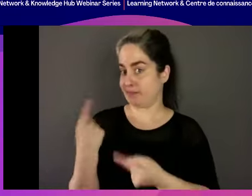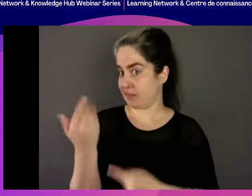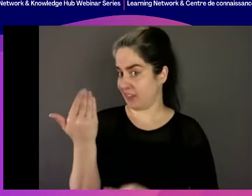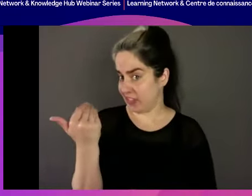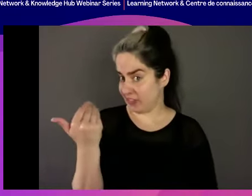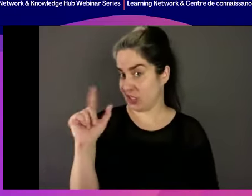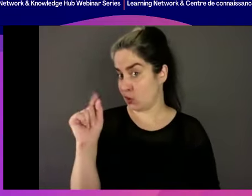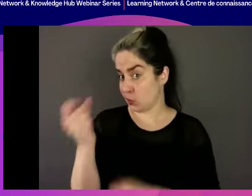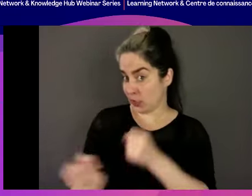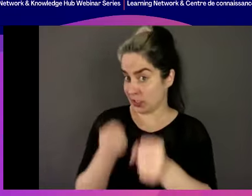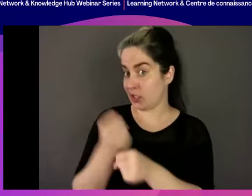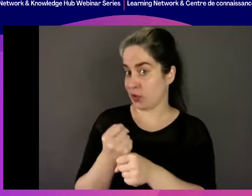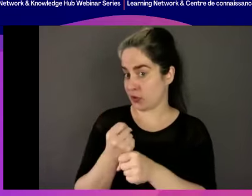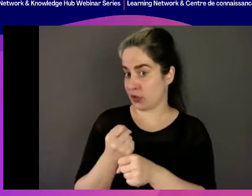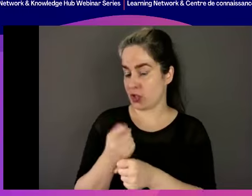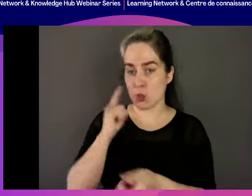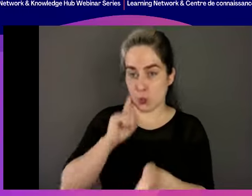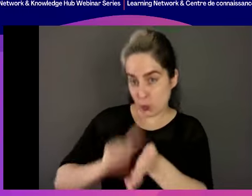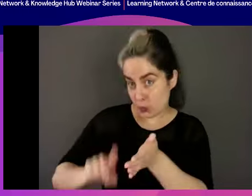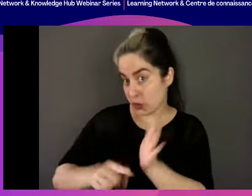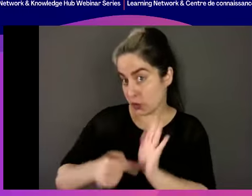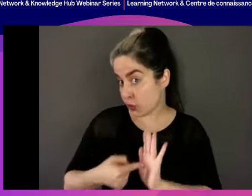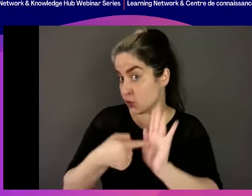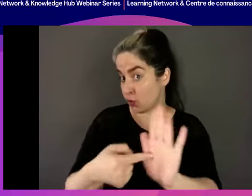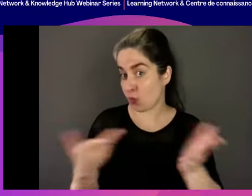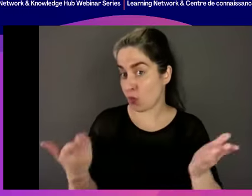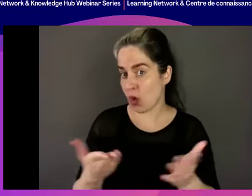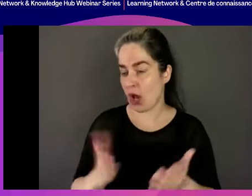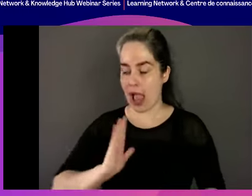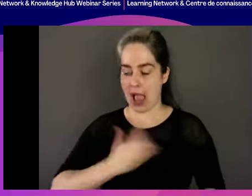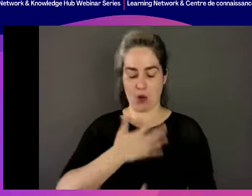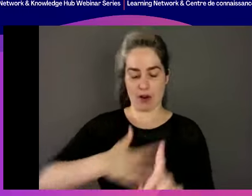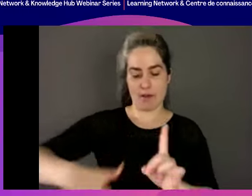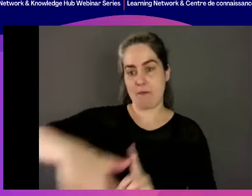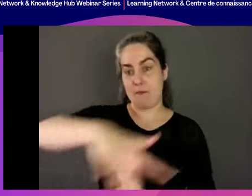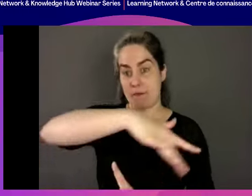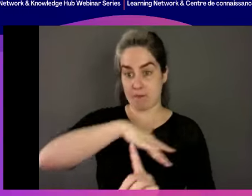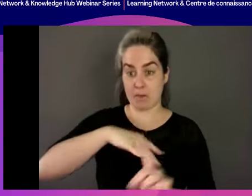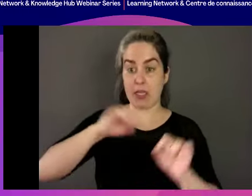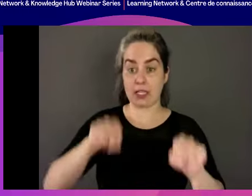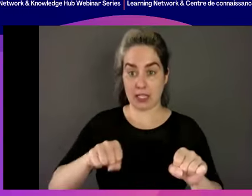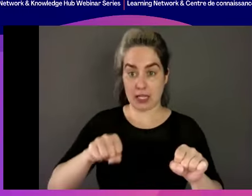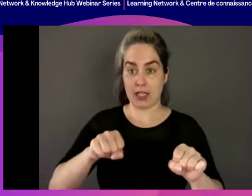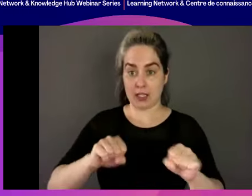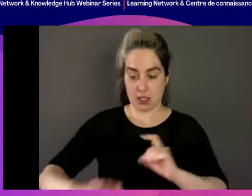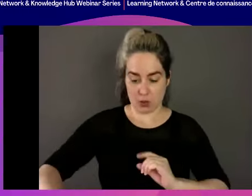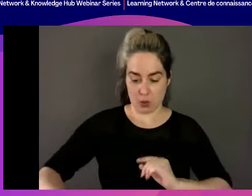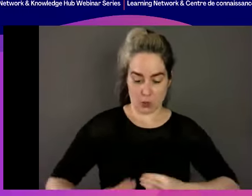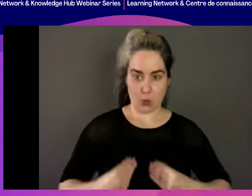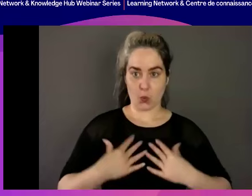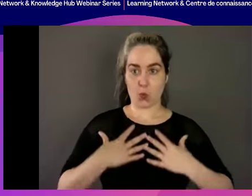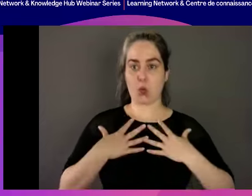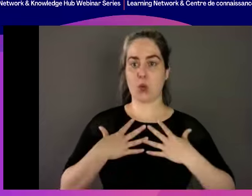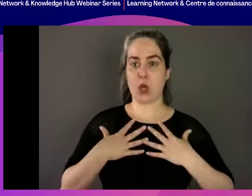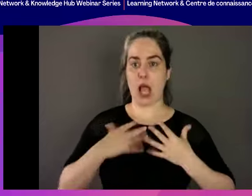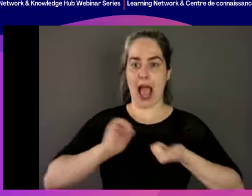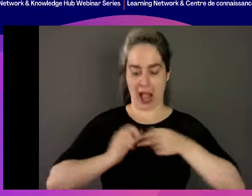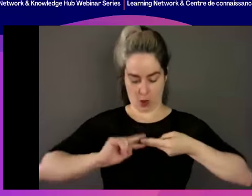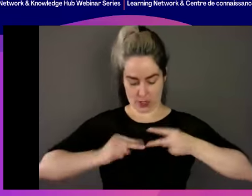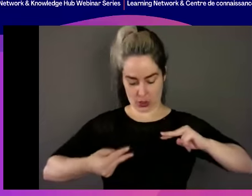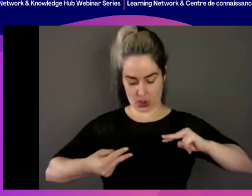or so, increasing research is showing how our environment can actually influence the expression of those genes